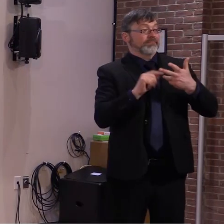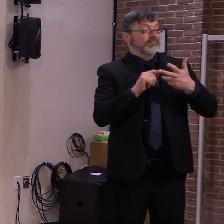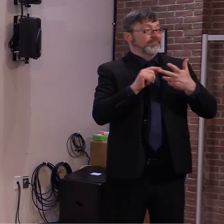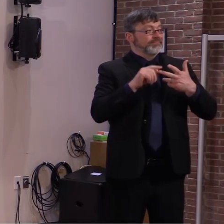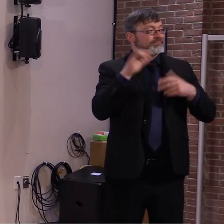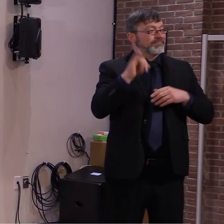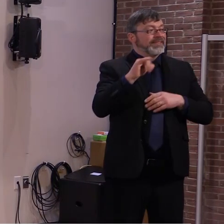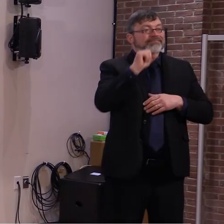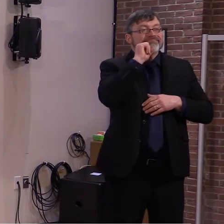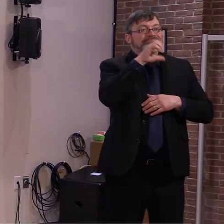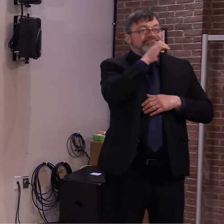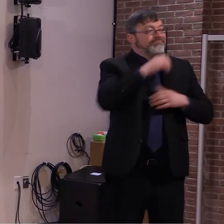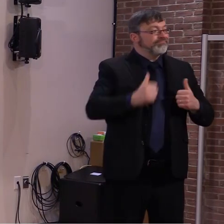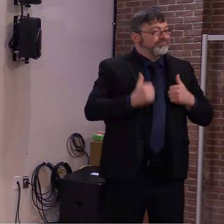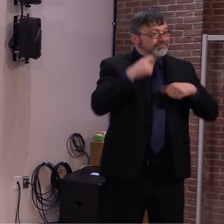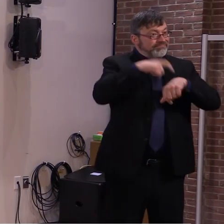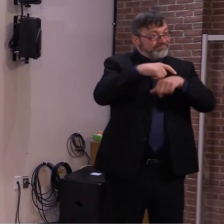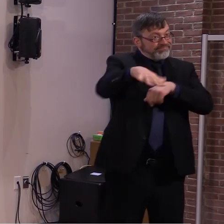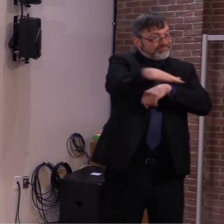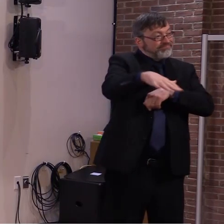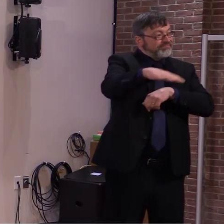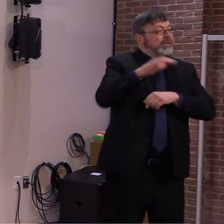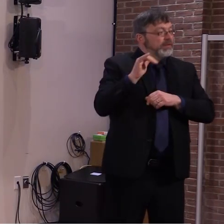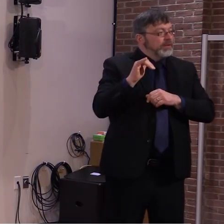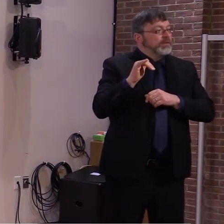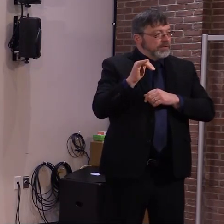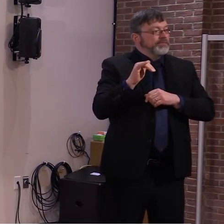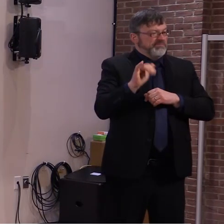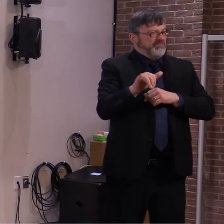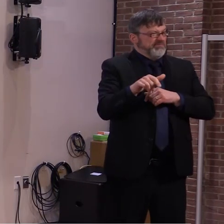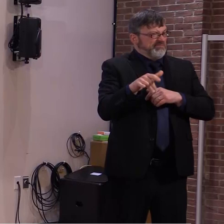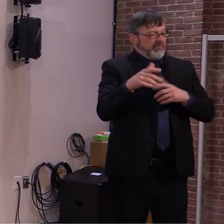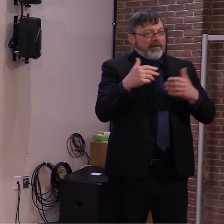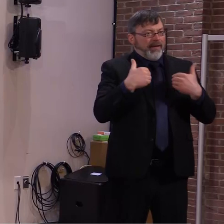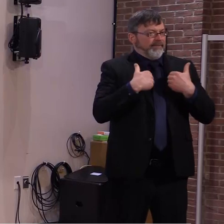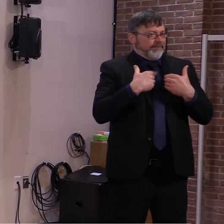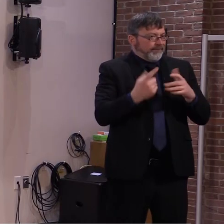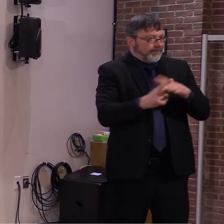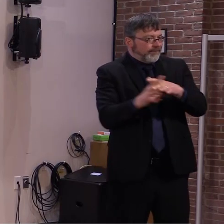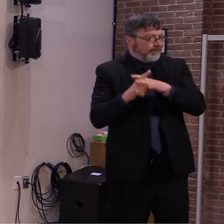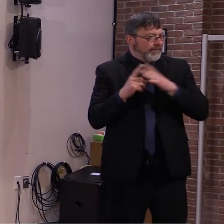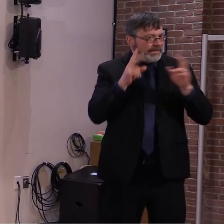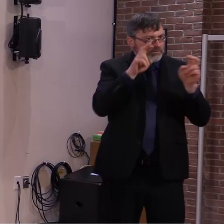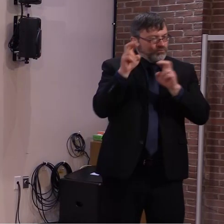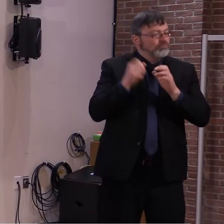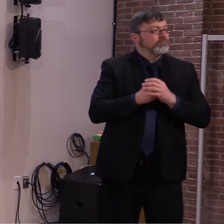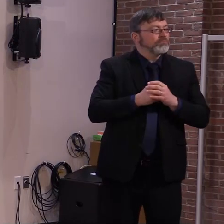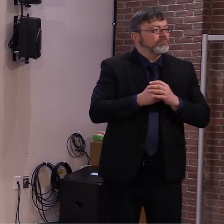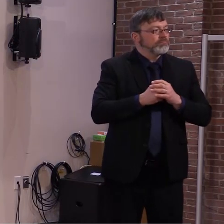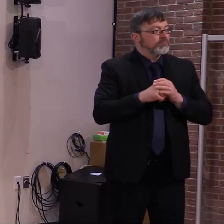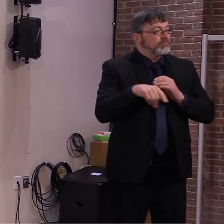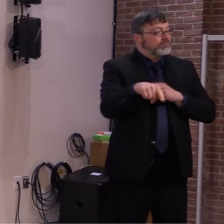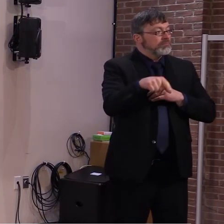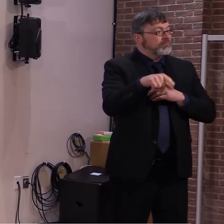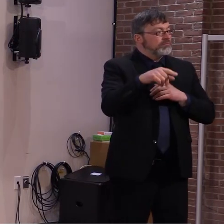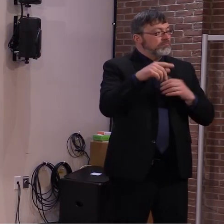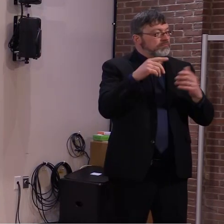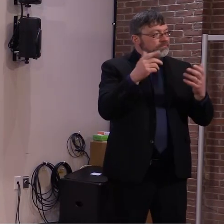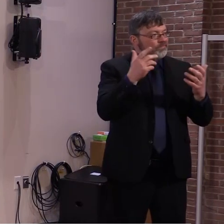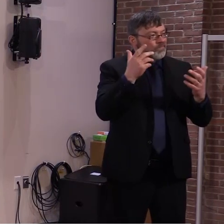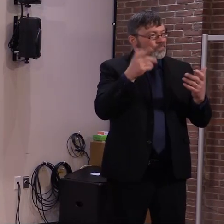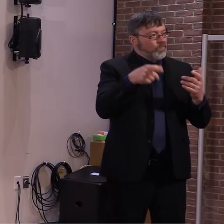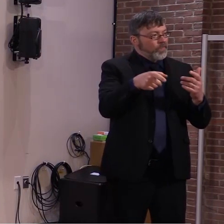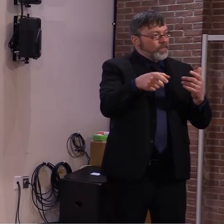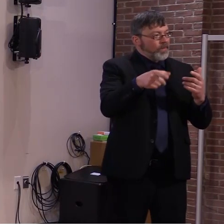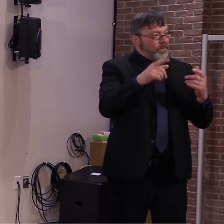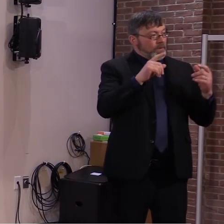real problem during the pandemic for many Vermonters, especially for older adults, putting them at higher risk for poor health